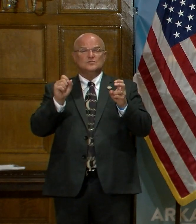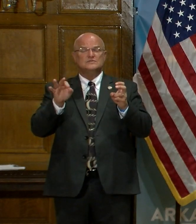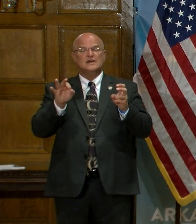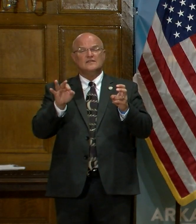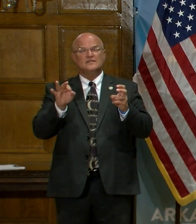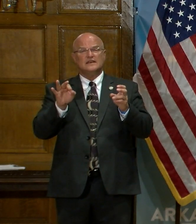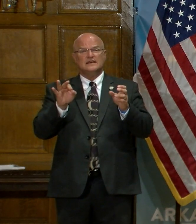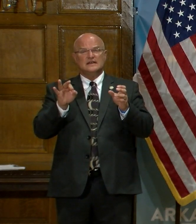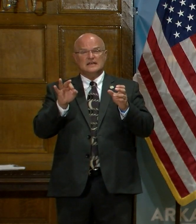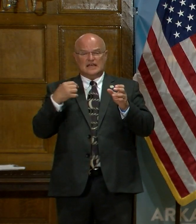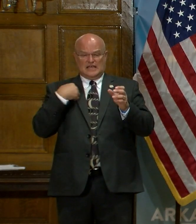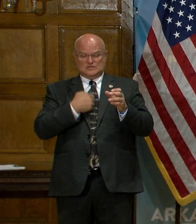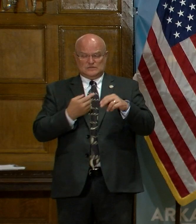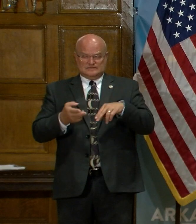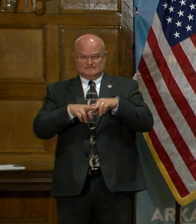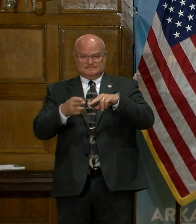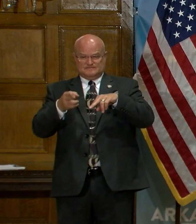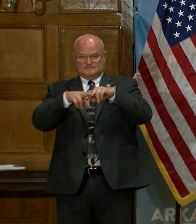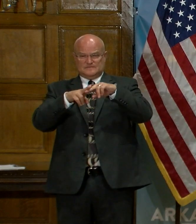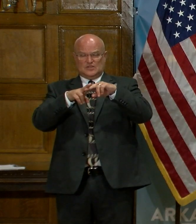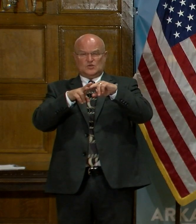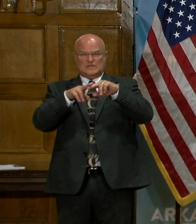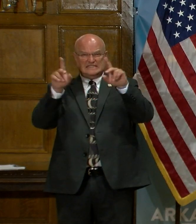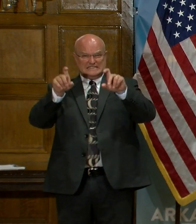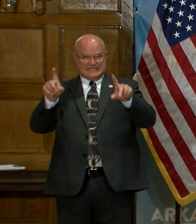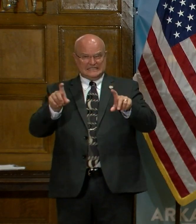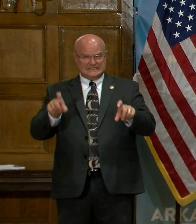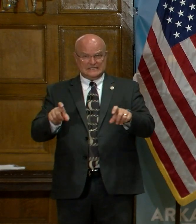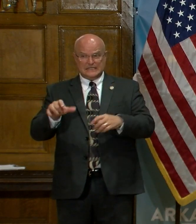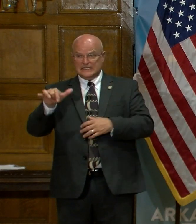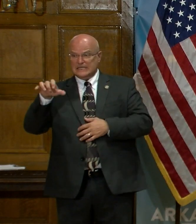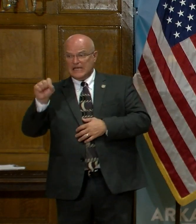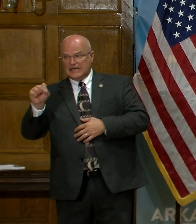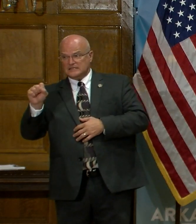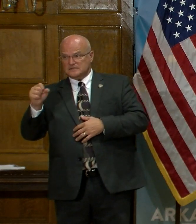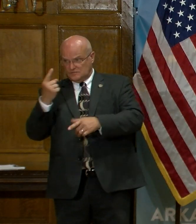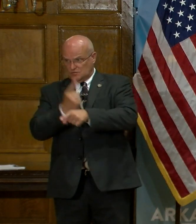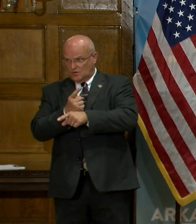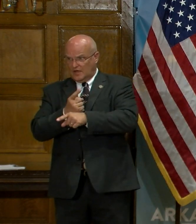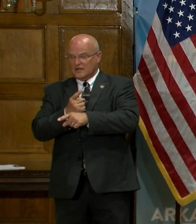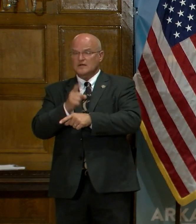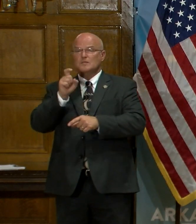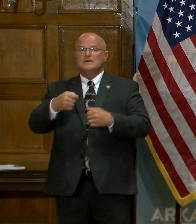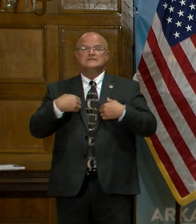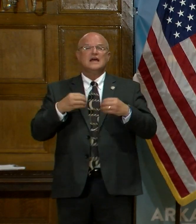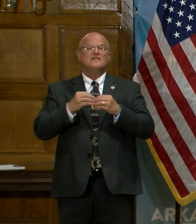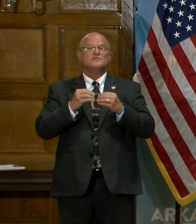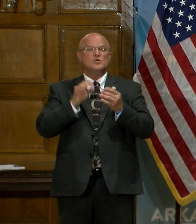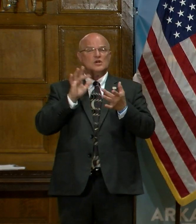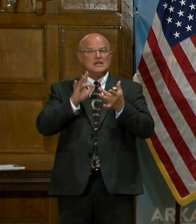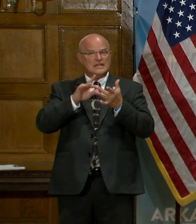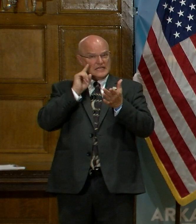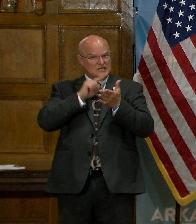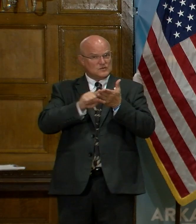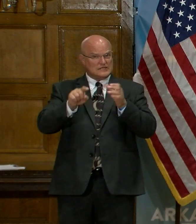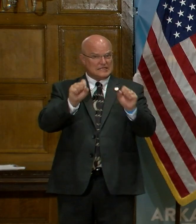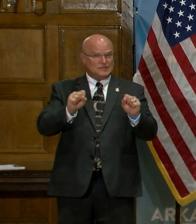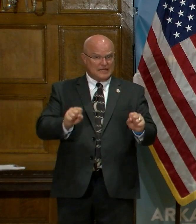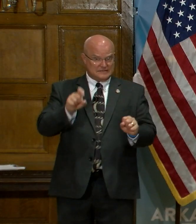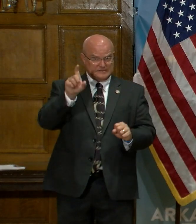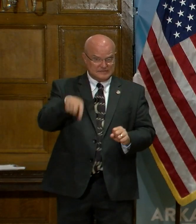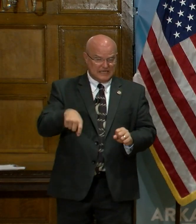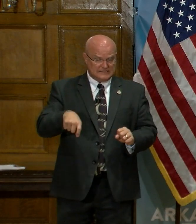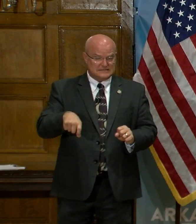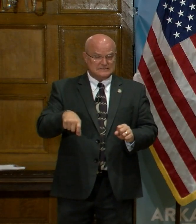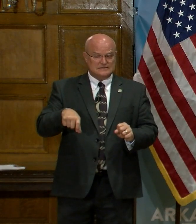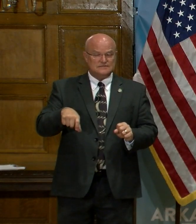of as we increase testing, yes, you're right. We have to have more contact tracing